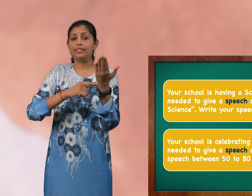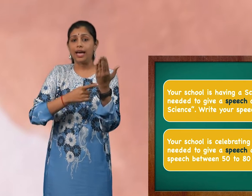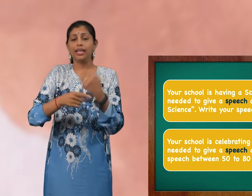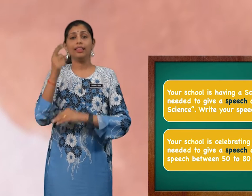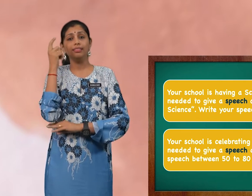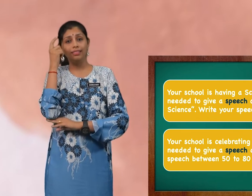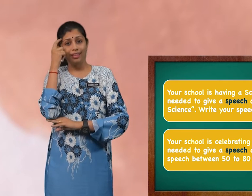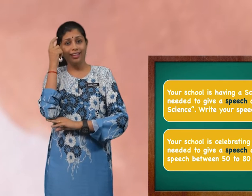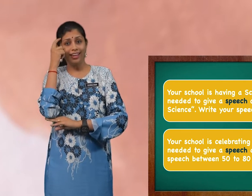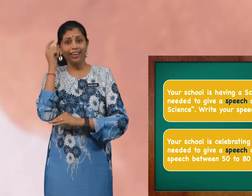start thinking.